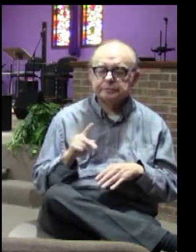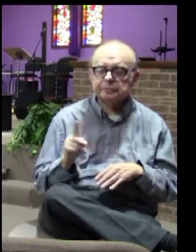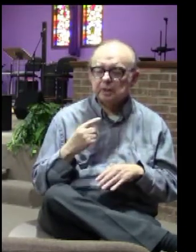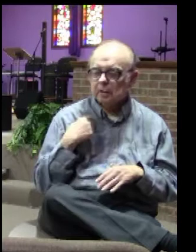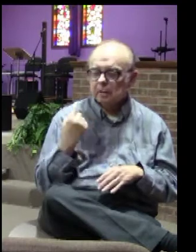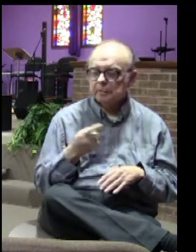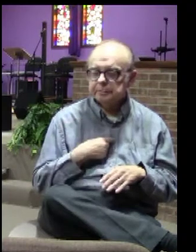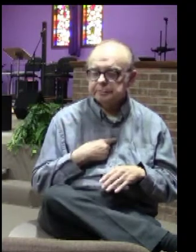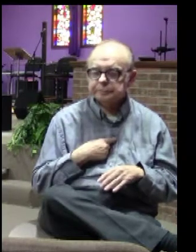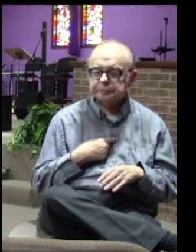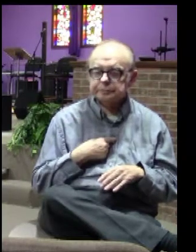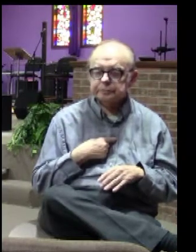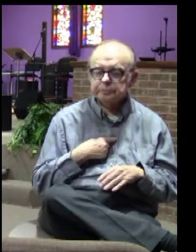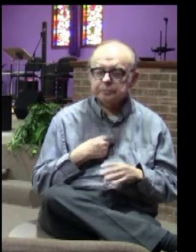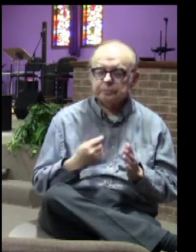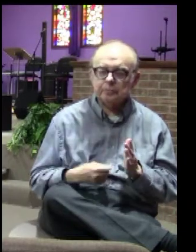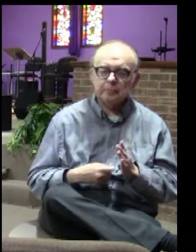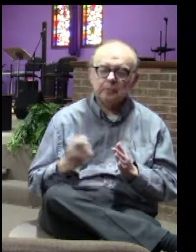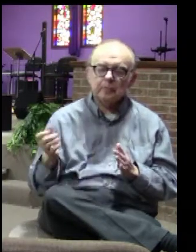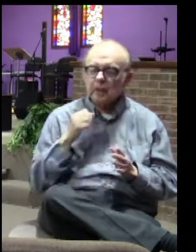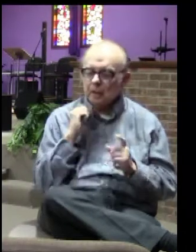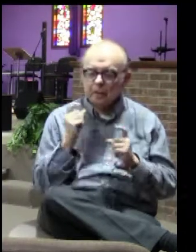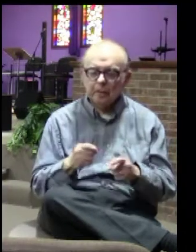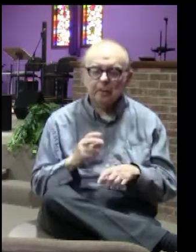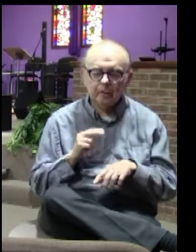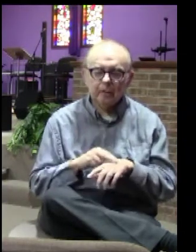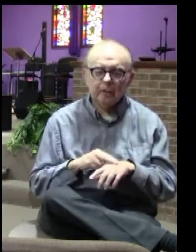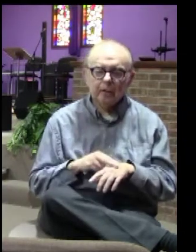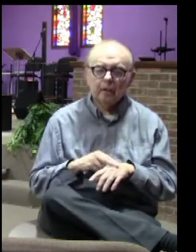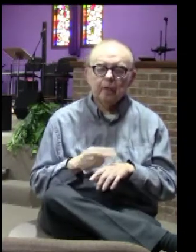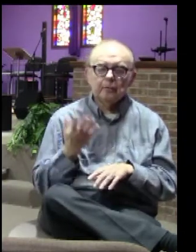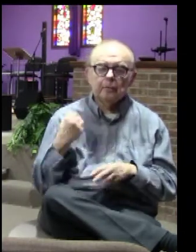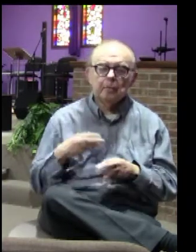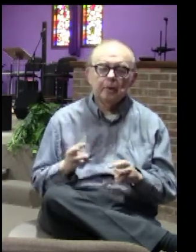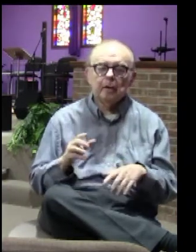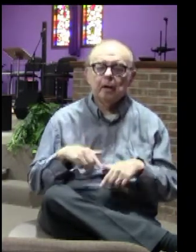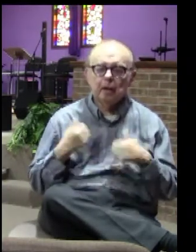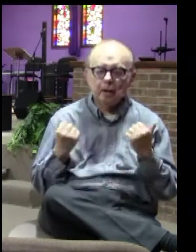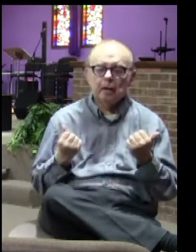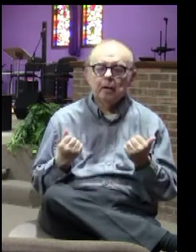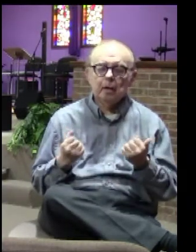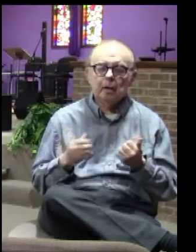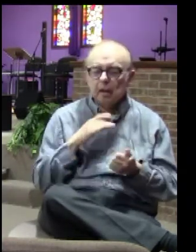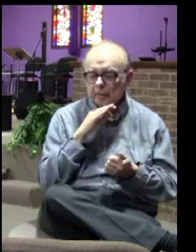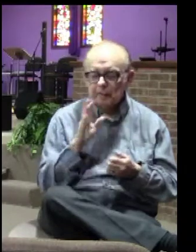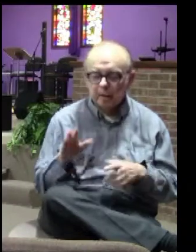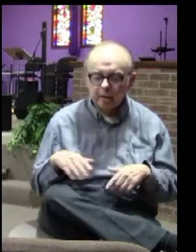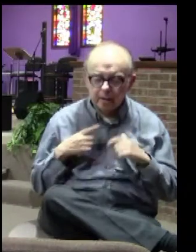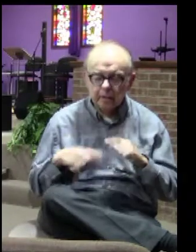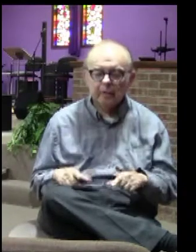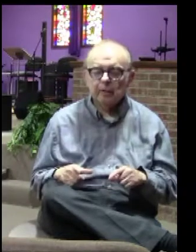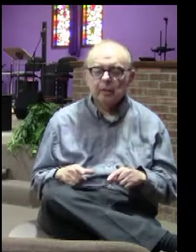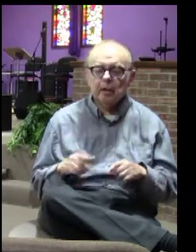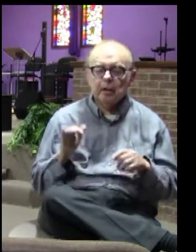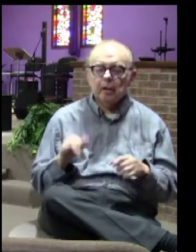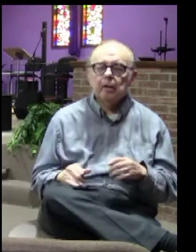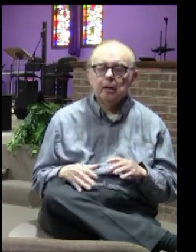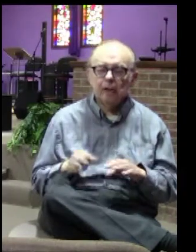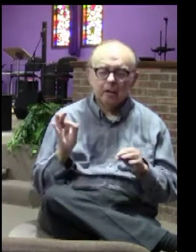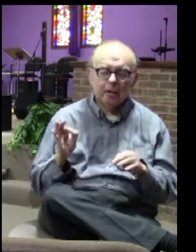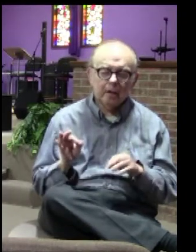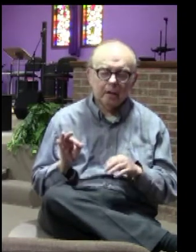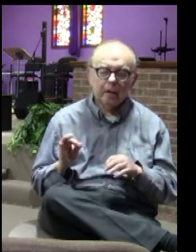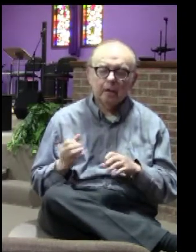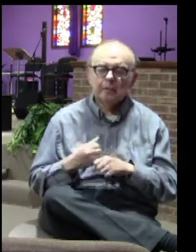this. He said, "This throw off your old sinful nature, your former way of life, which is corrupted by lust and deception. Instead, let the Spirit renew